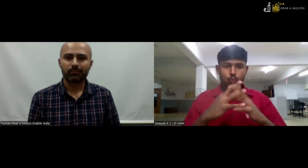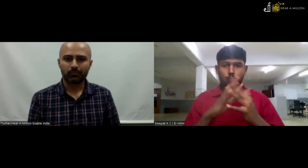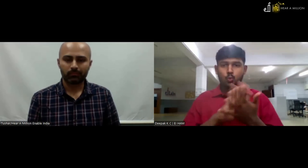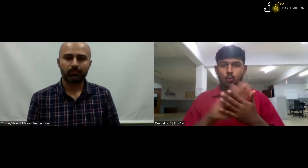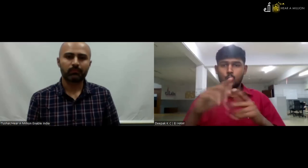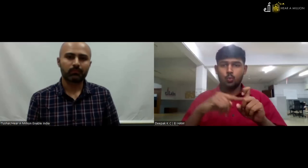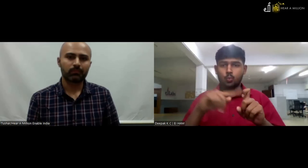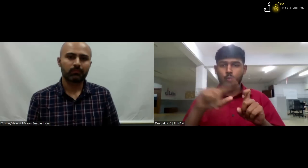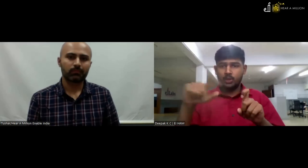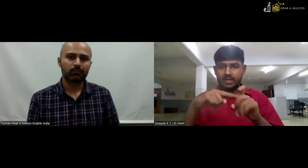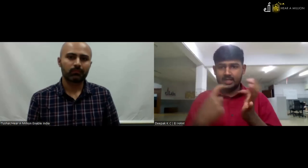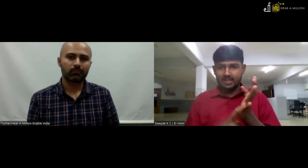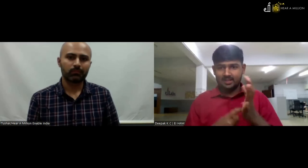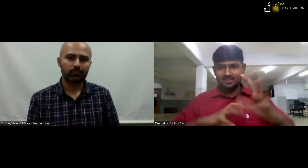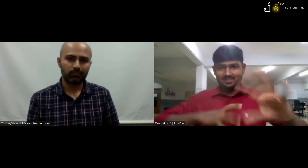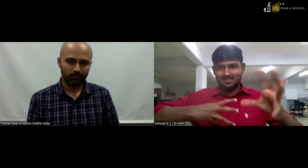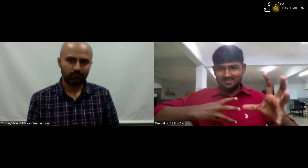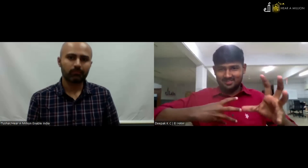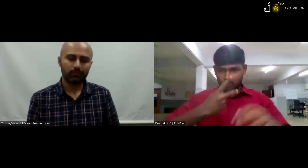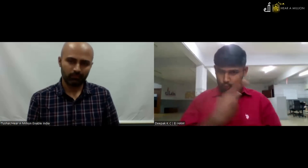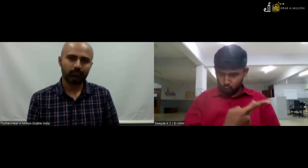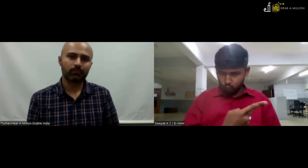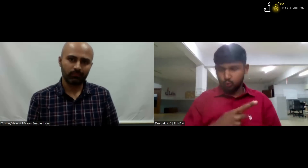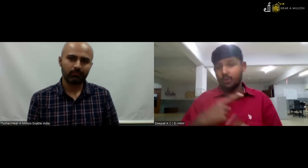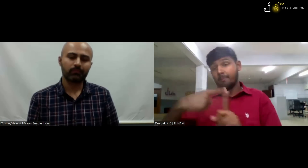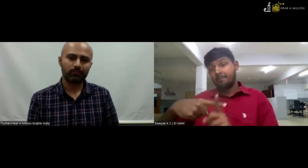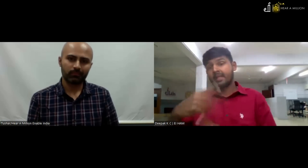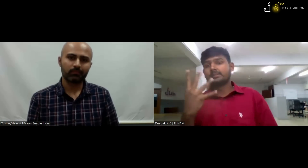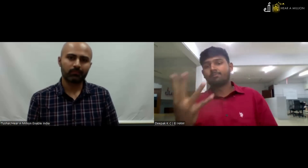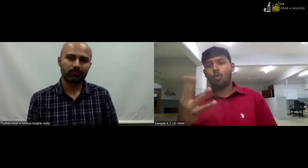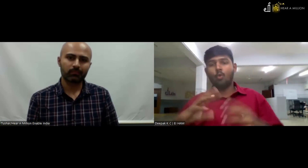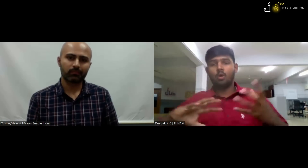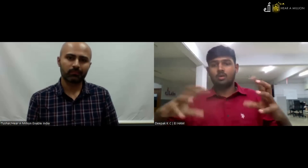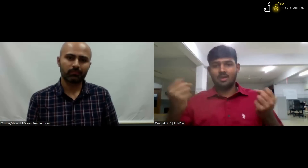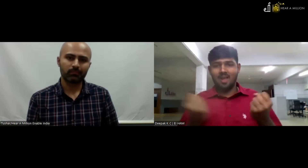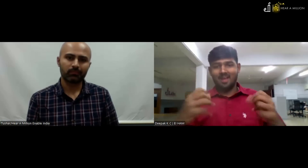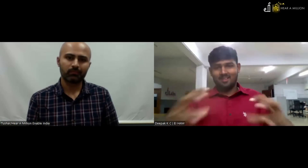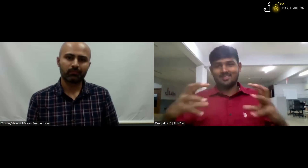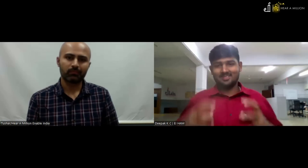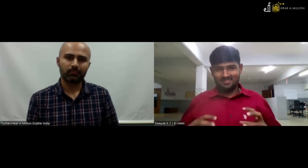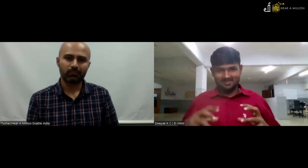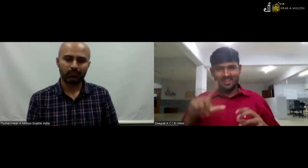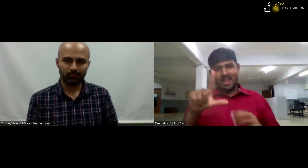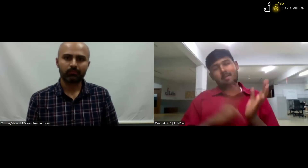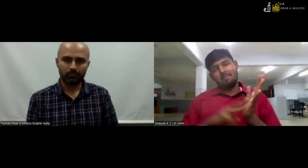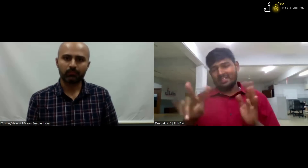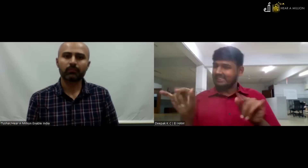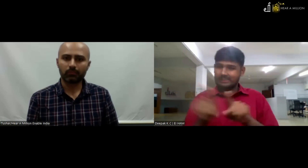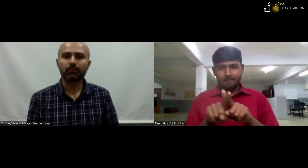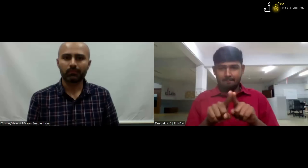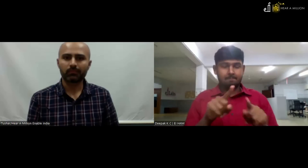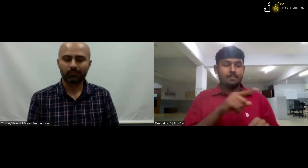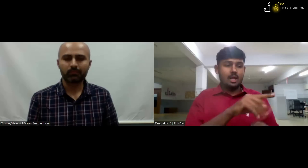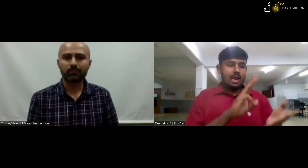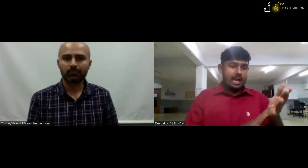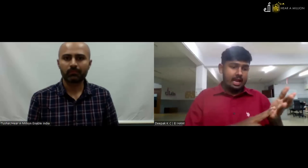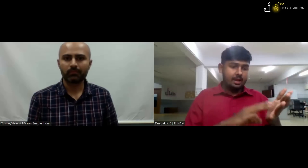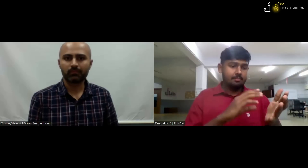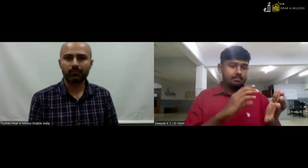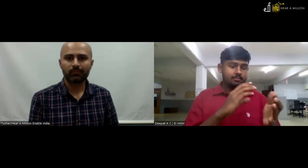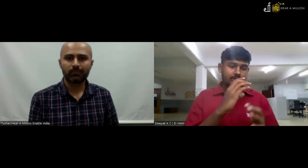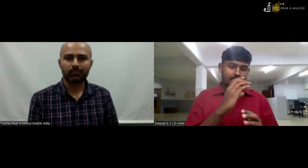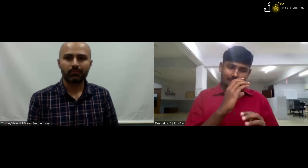license? So I have, my license is both two-wheeler and a four-wheeler license.